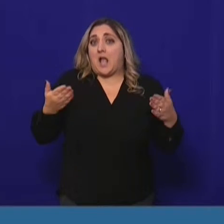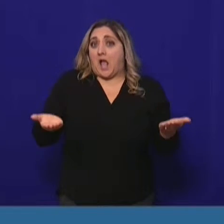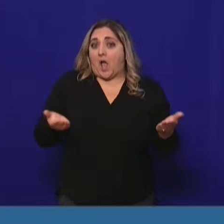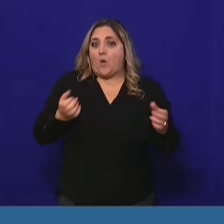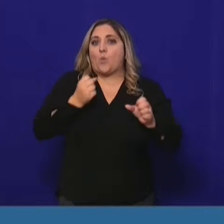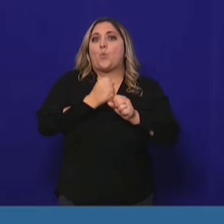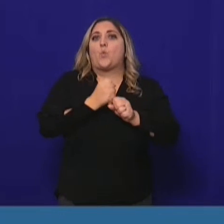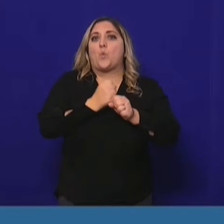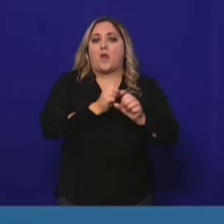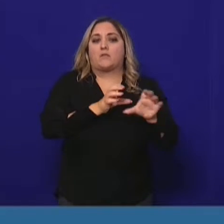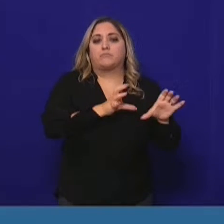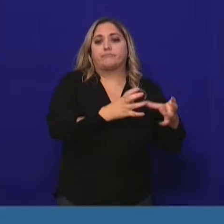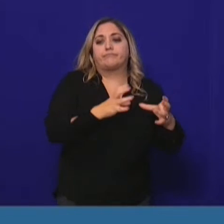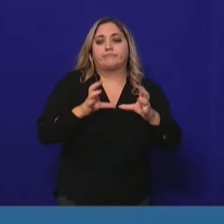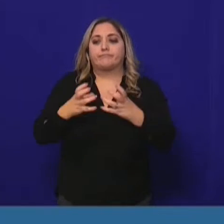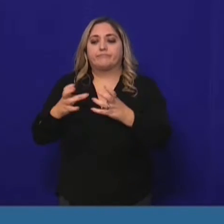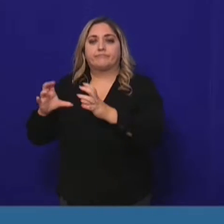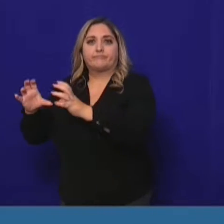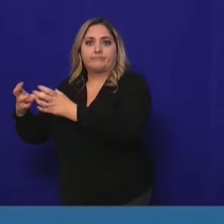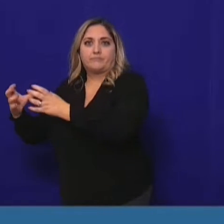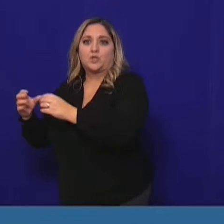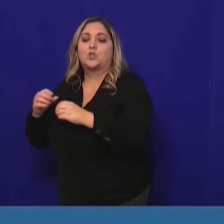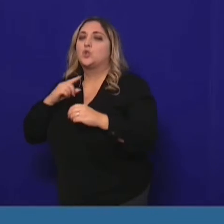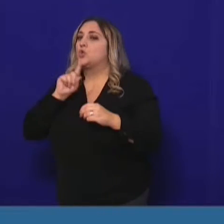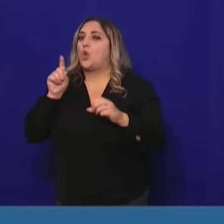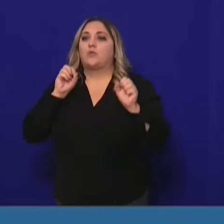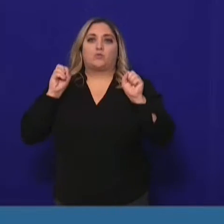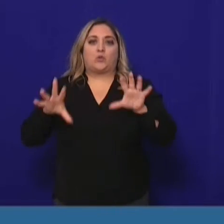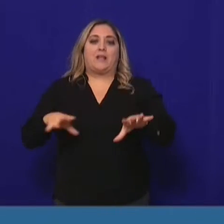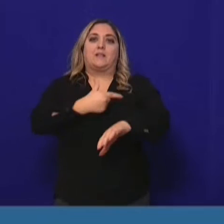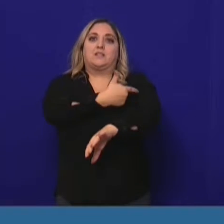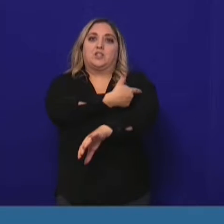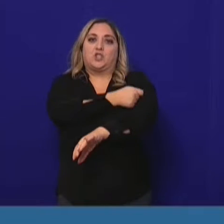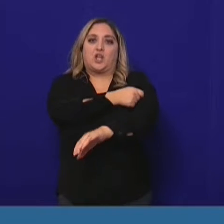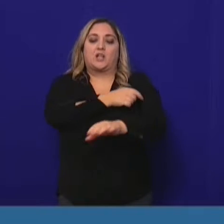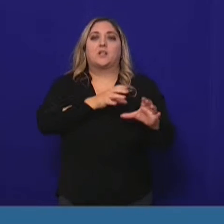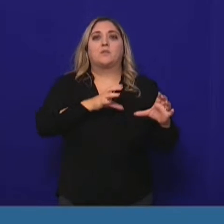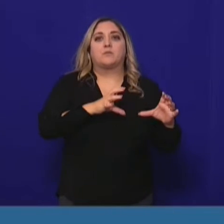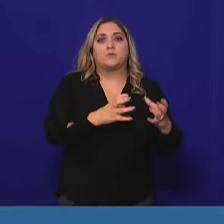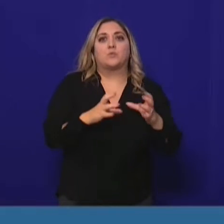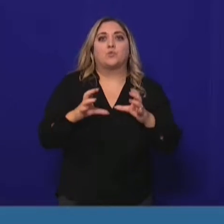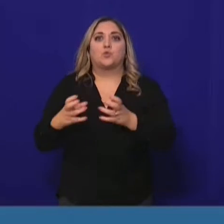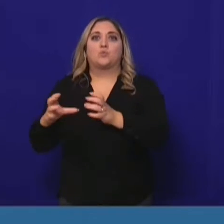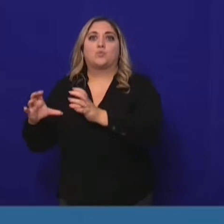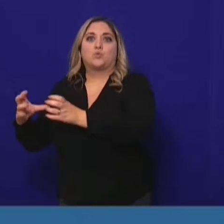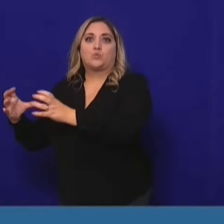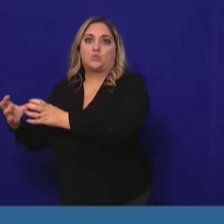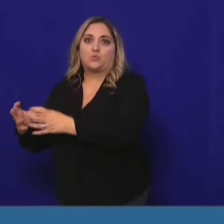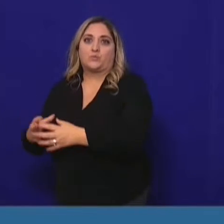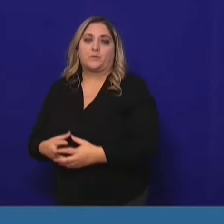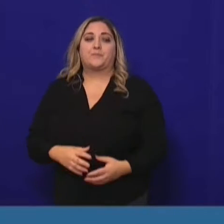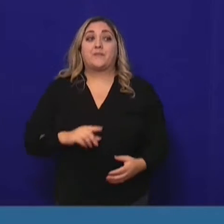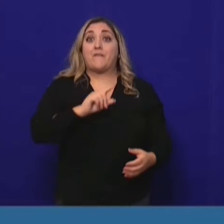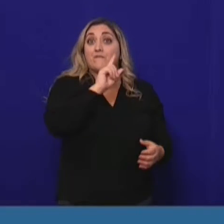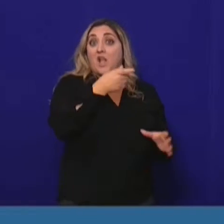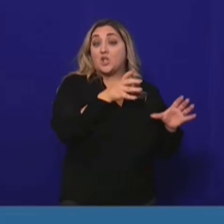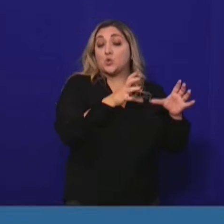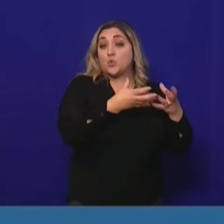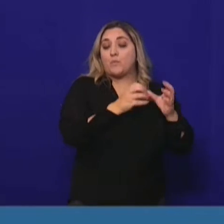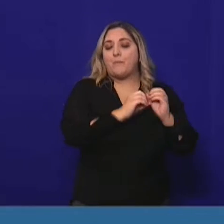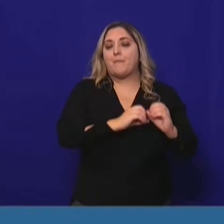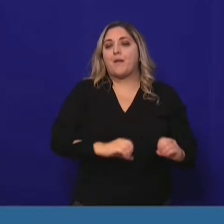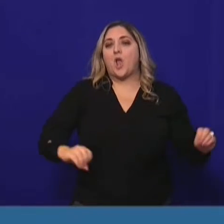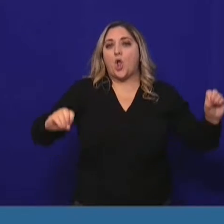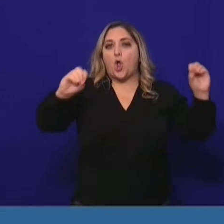strategy for vaccination in Malta as we get staggered lots of vaccines along the way. The first